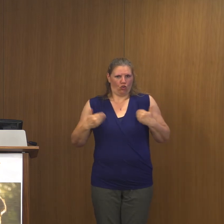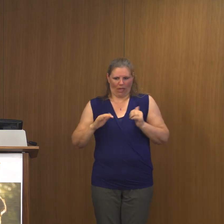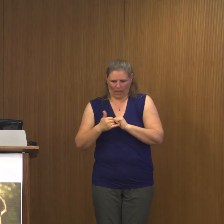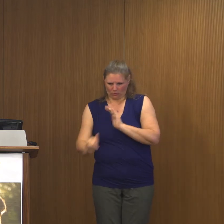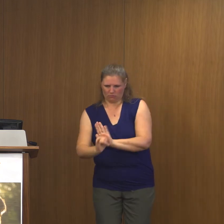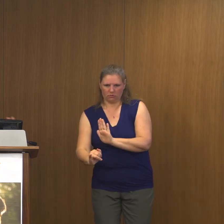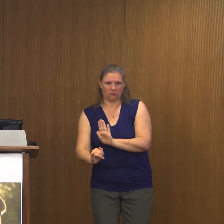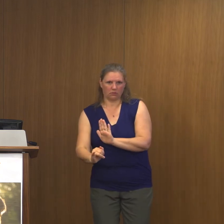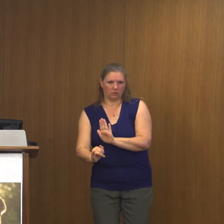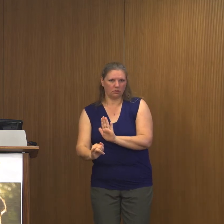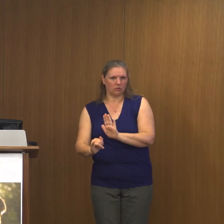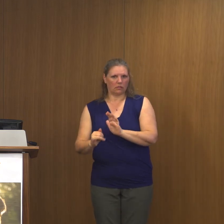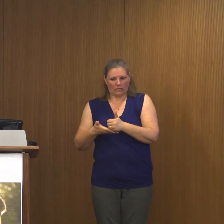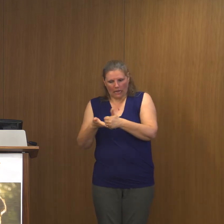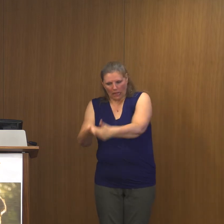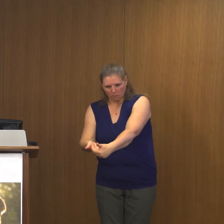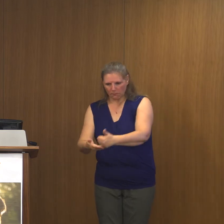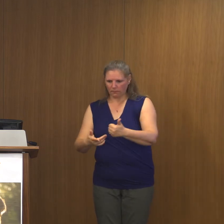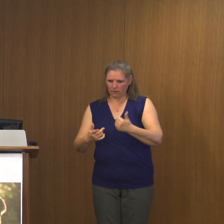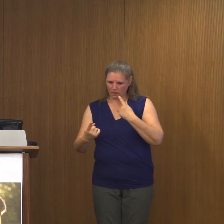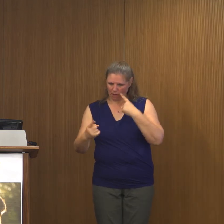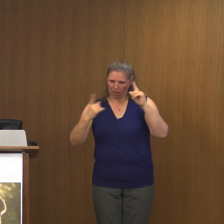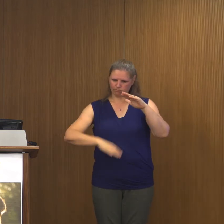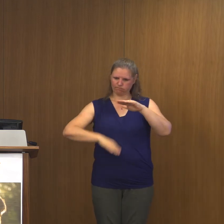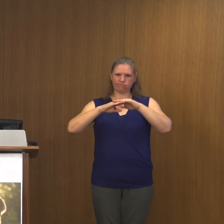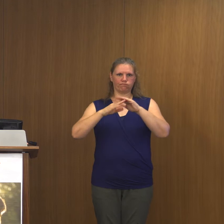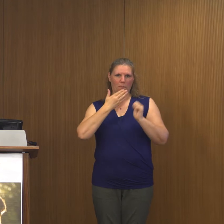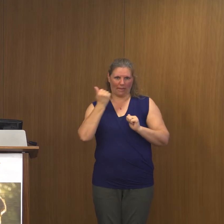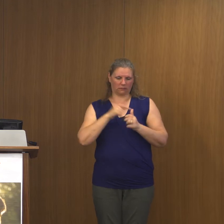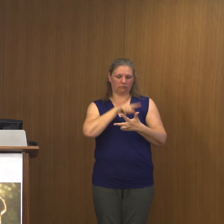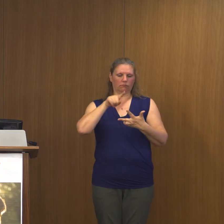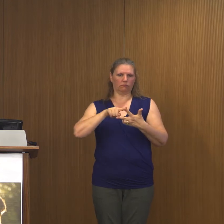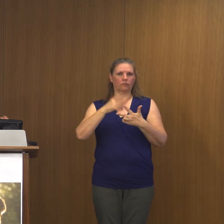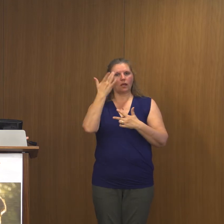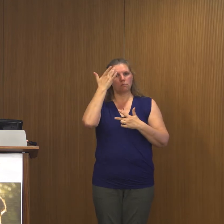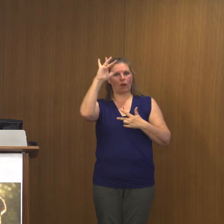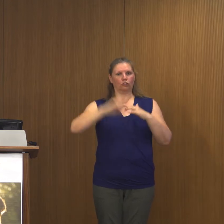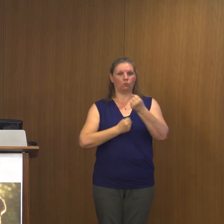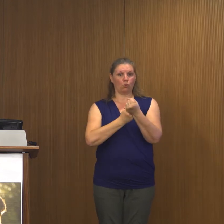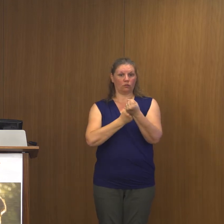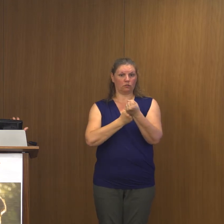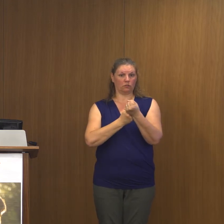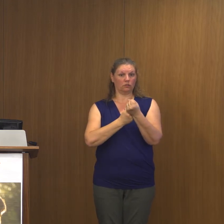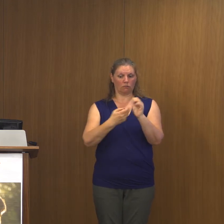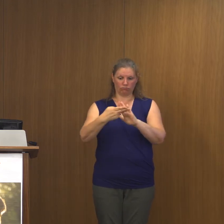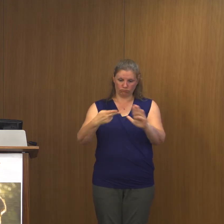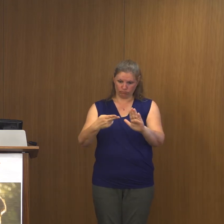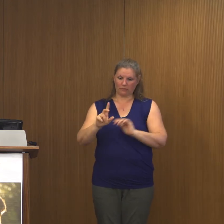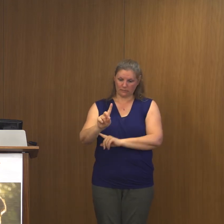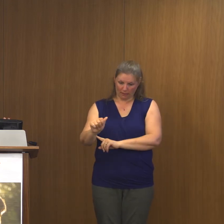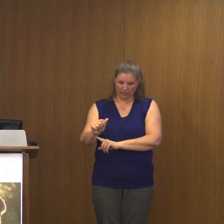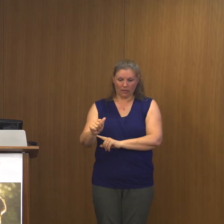identify issues and to help children develop to their best. Then right supports, so for children who already have a disability and are growing with